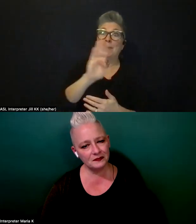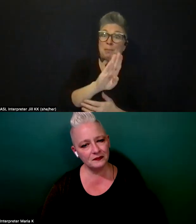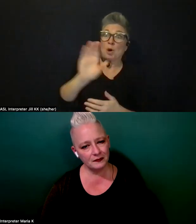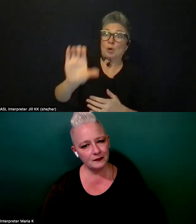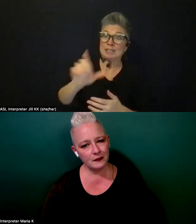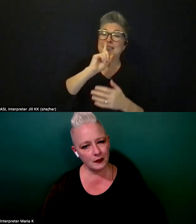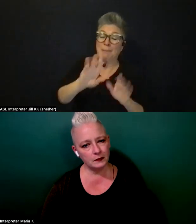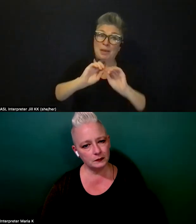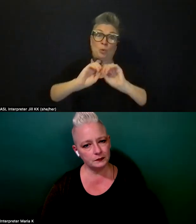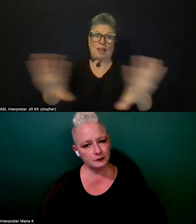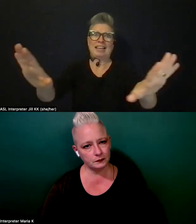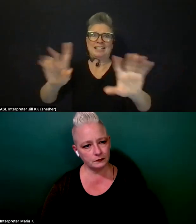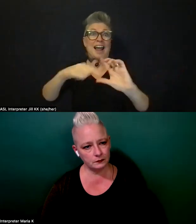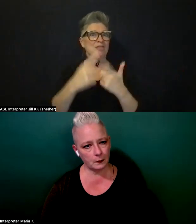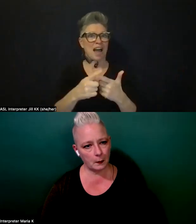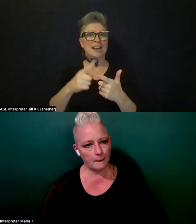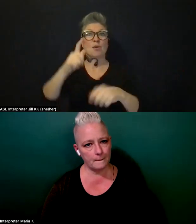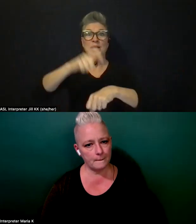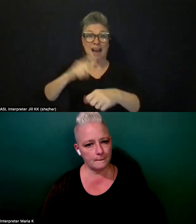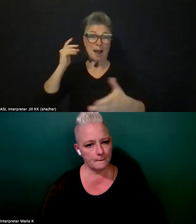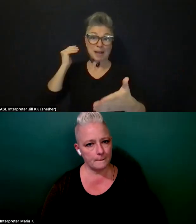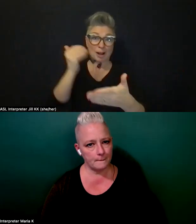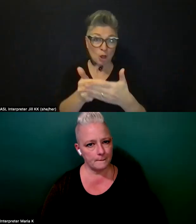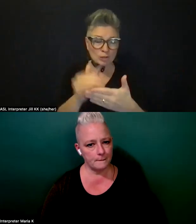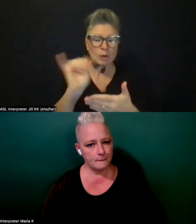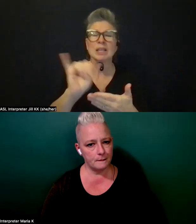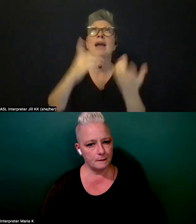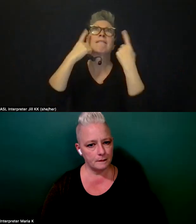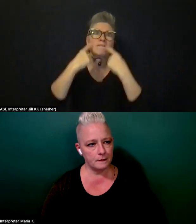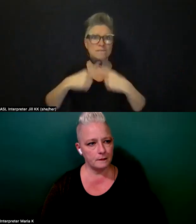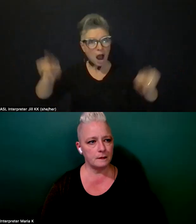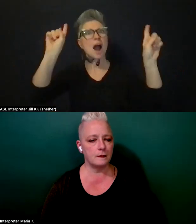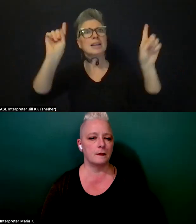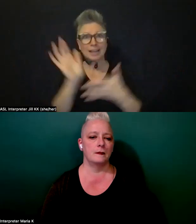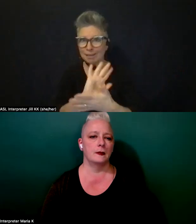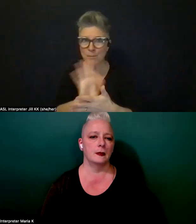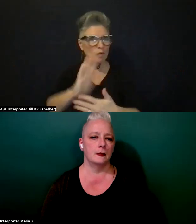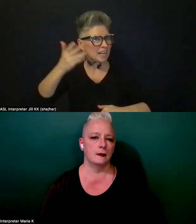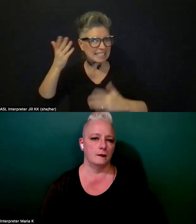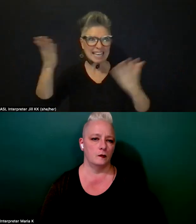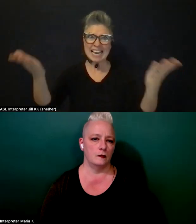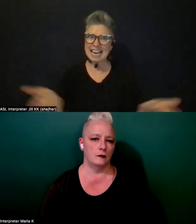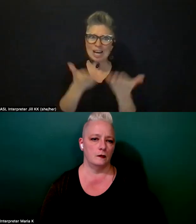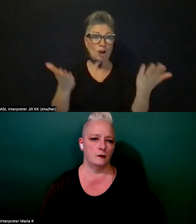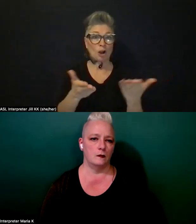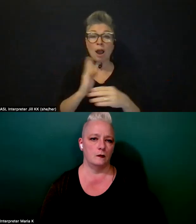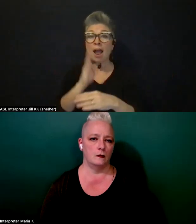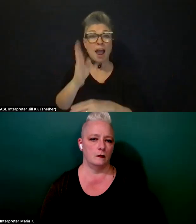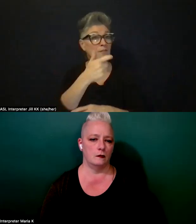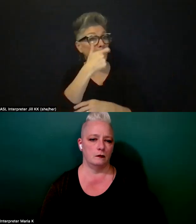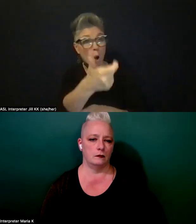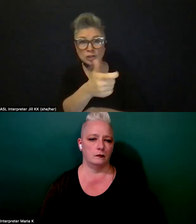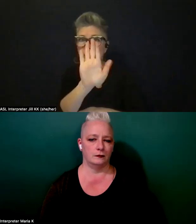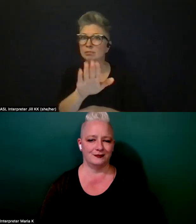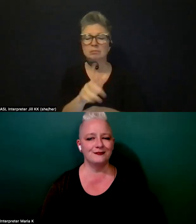released. And then when the time gets close, I'm like, finally, the movie is here. After watching that movie, I will watch it